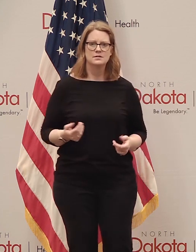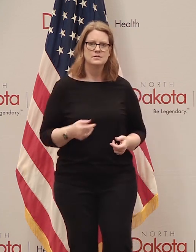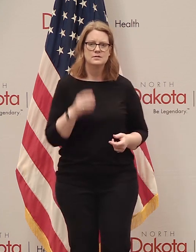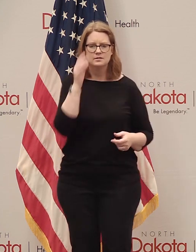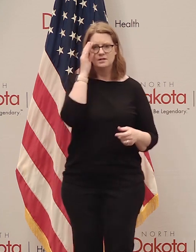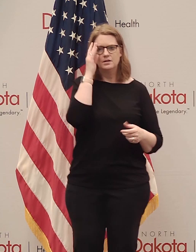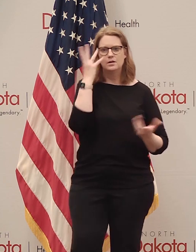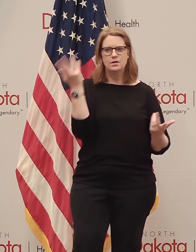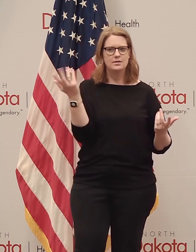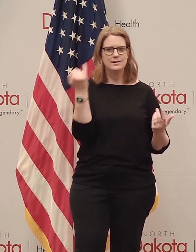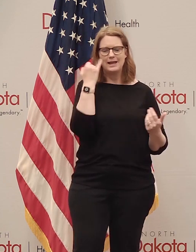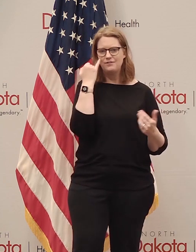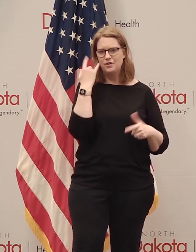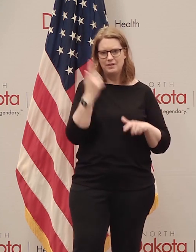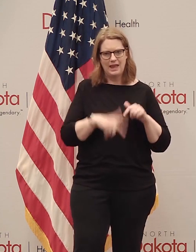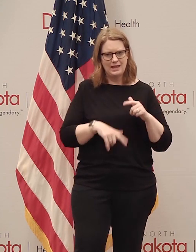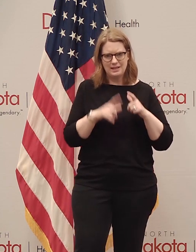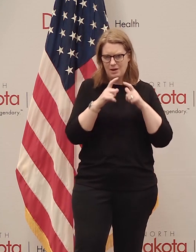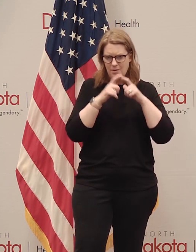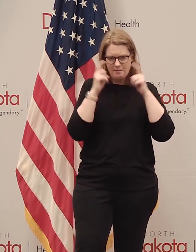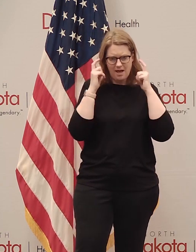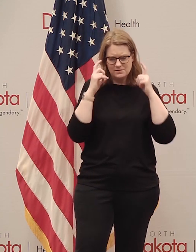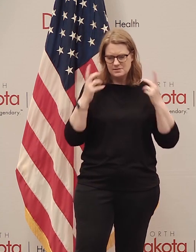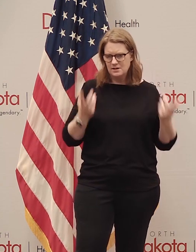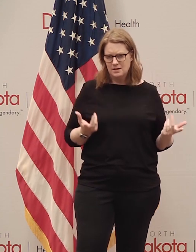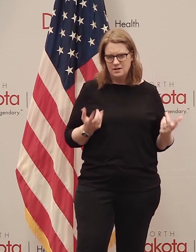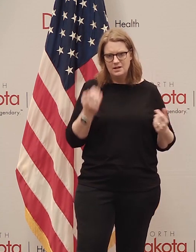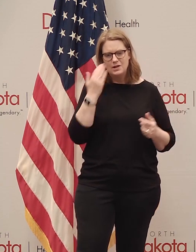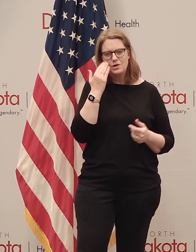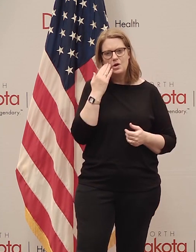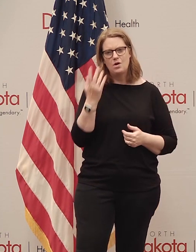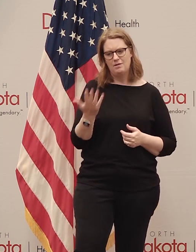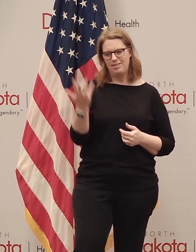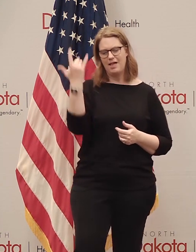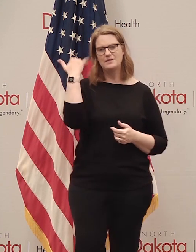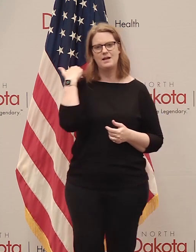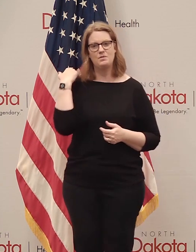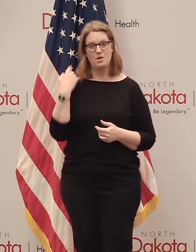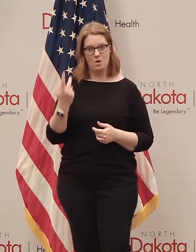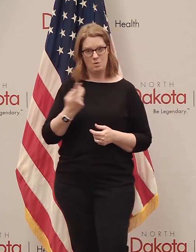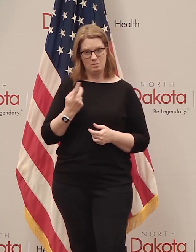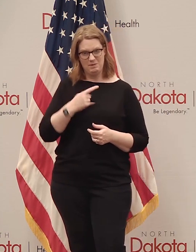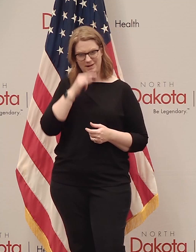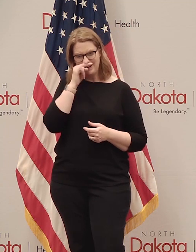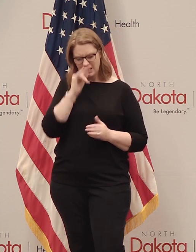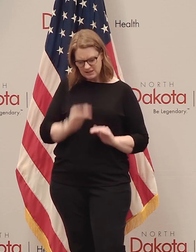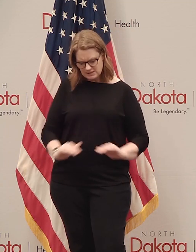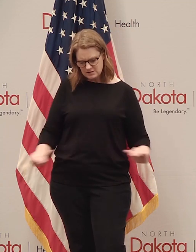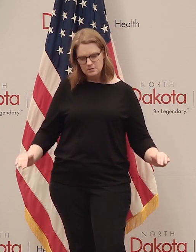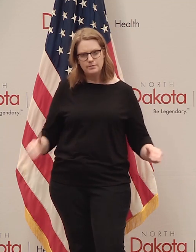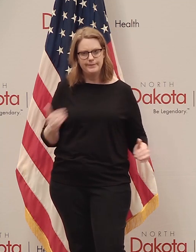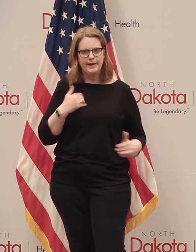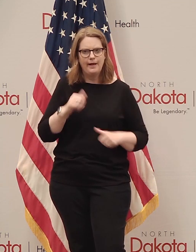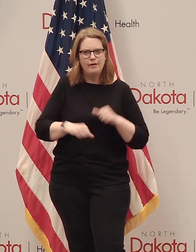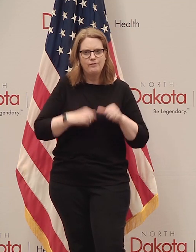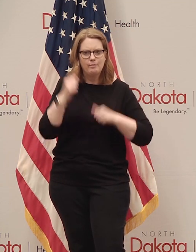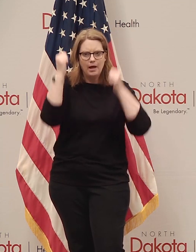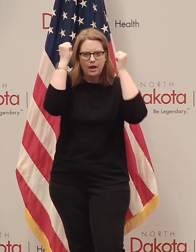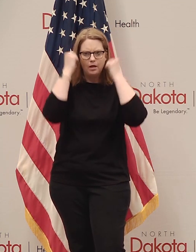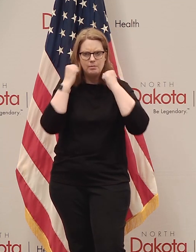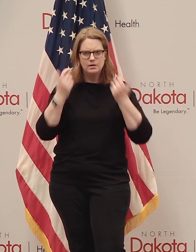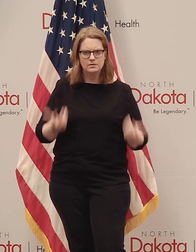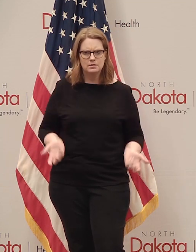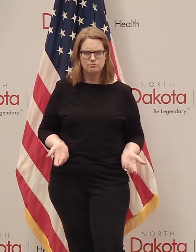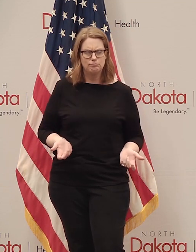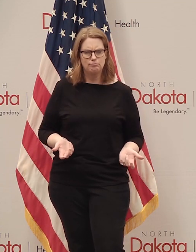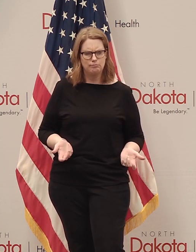masks, let's just go to another place, which is, when we were kids, nobody wore bike helmets. And we transitioned into a world where when you see somebody wearing